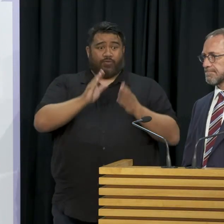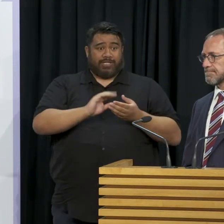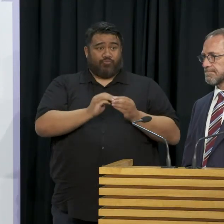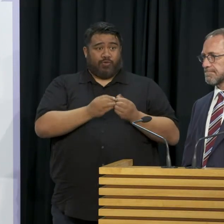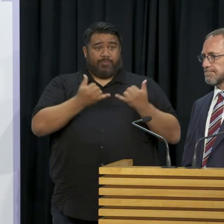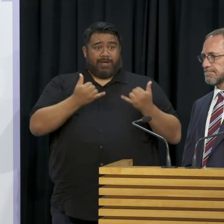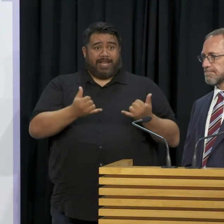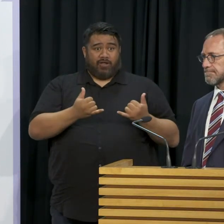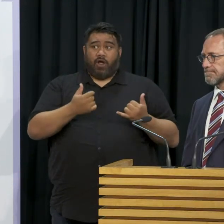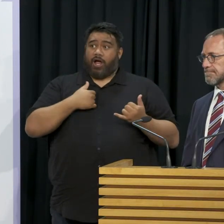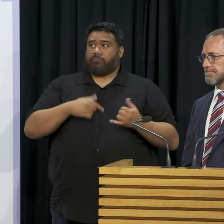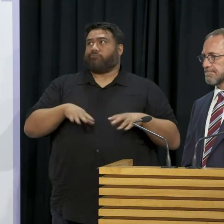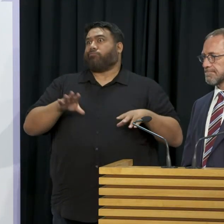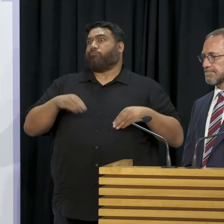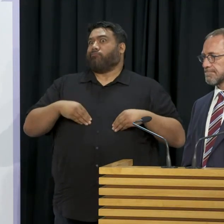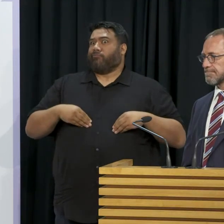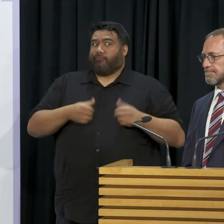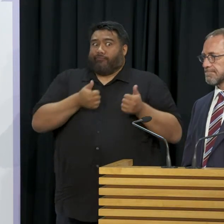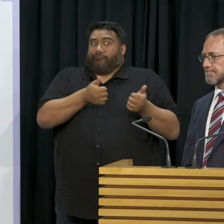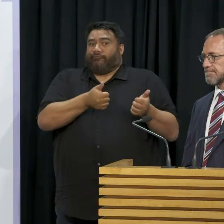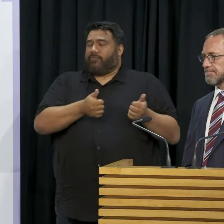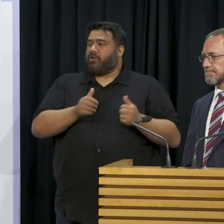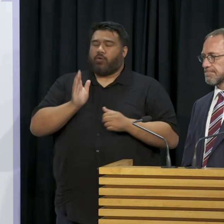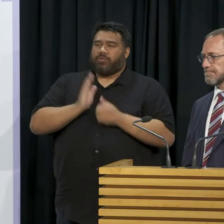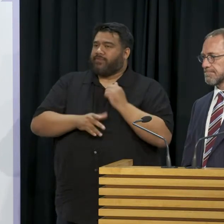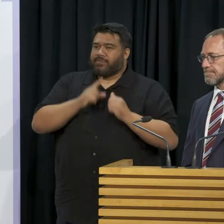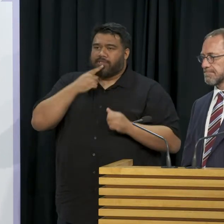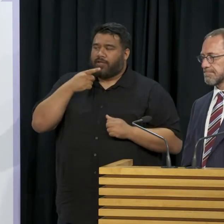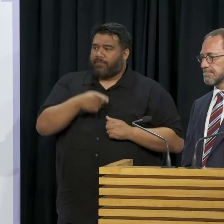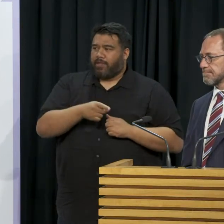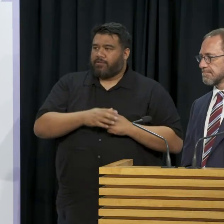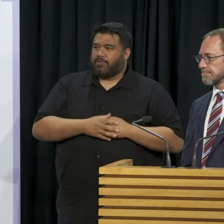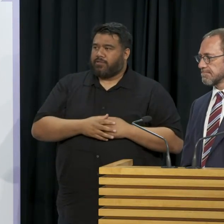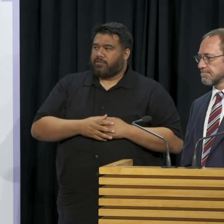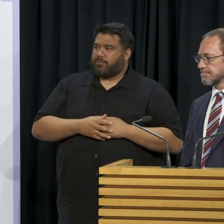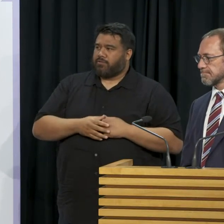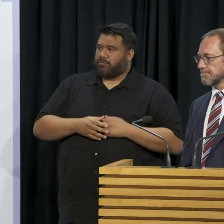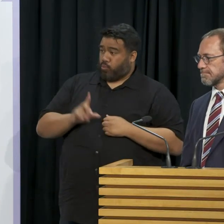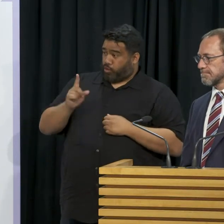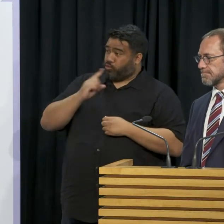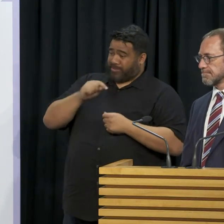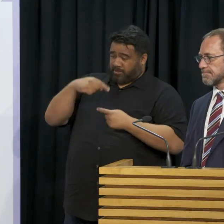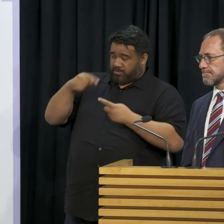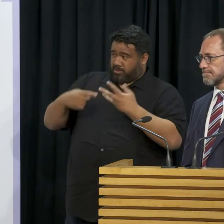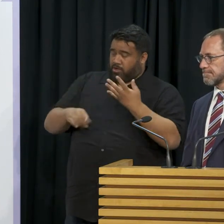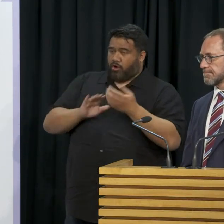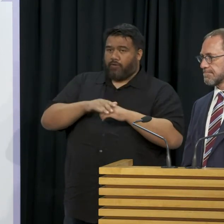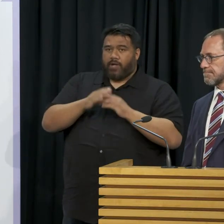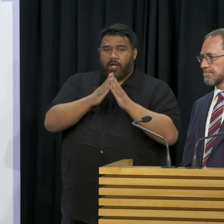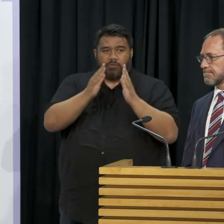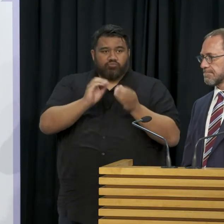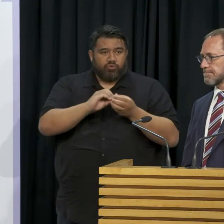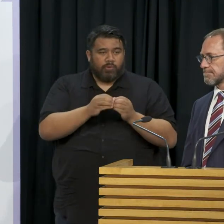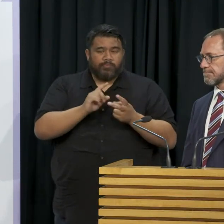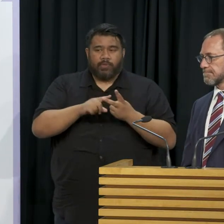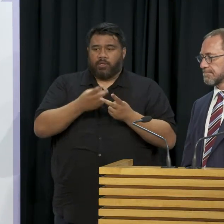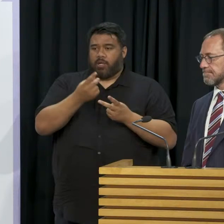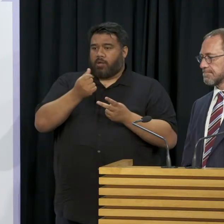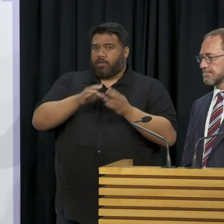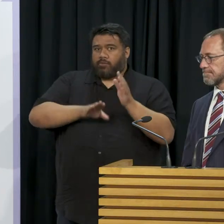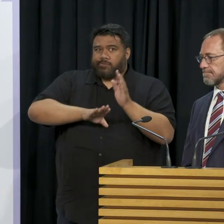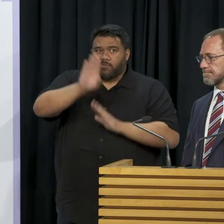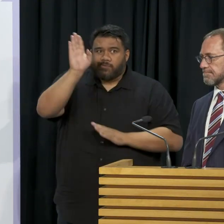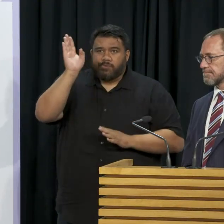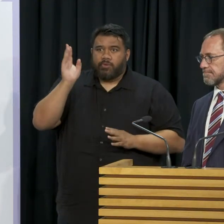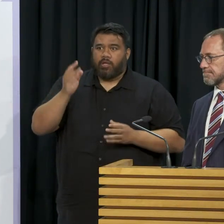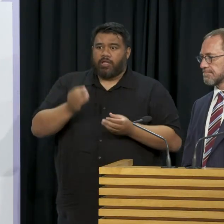It is not. And all of the issues that you've raised around houses, and the house price growth and